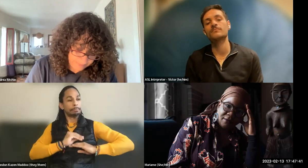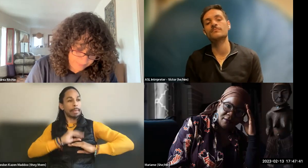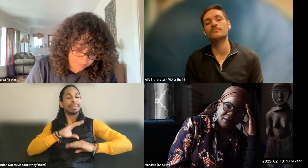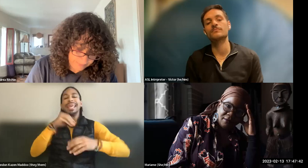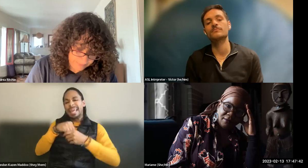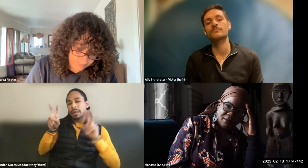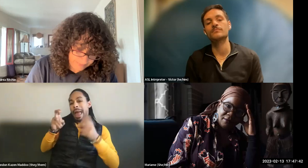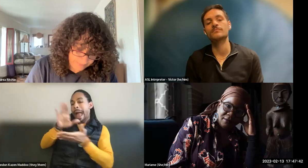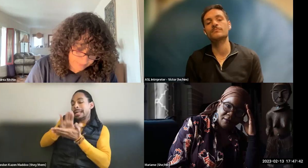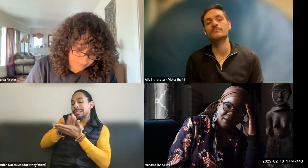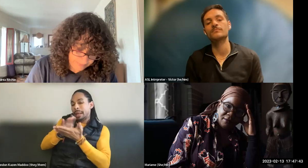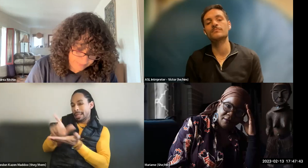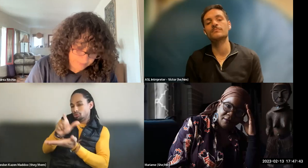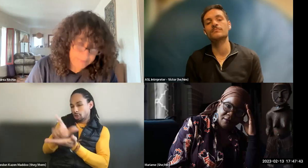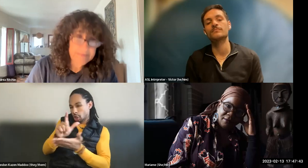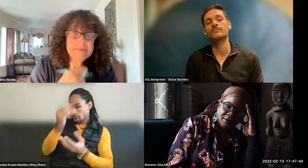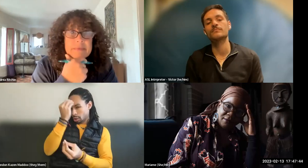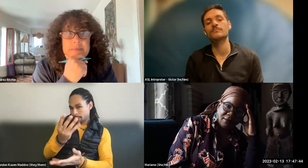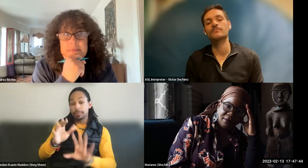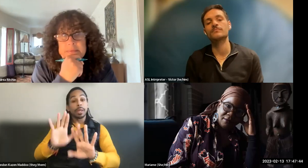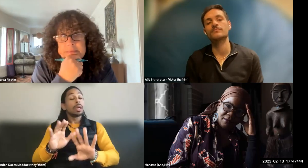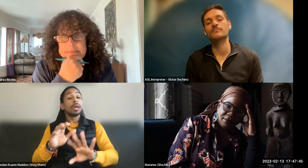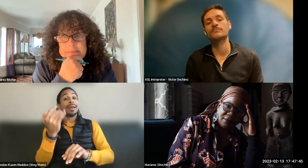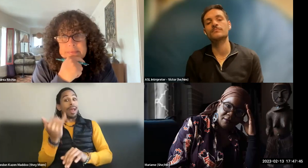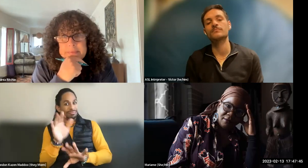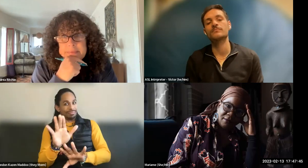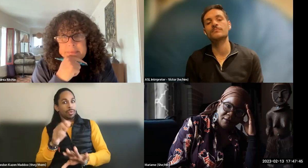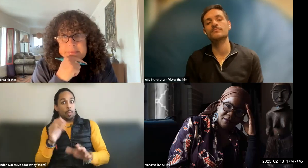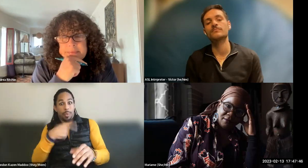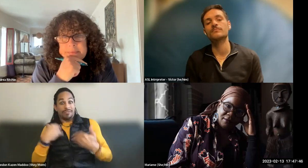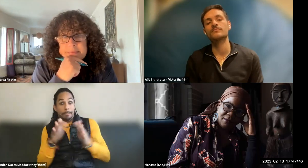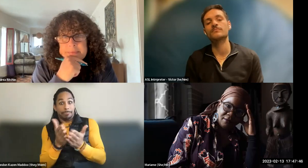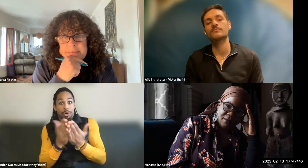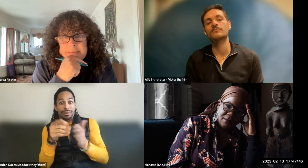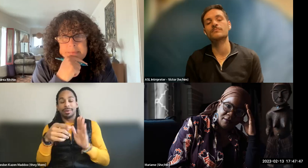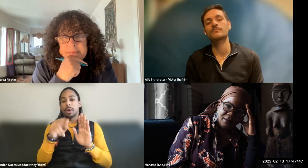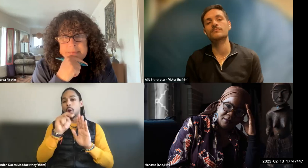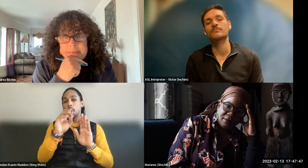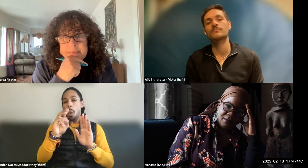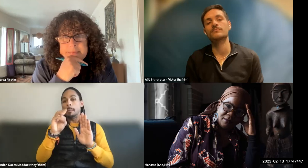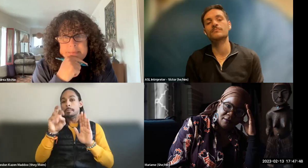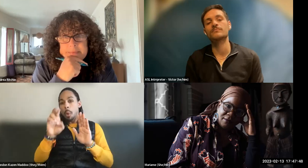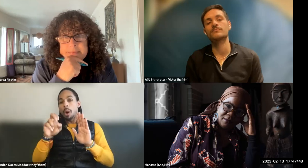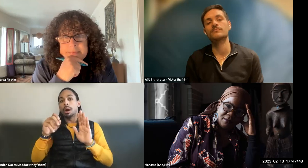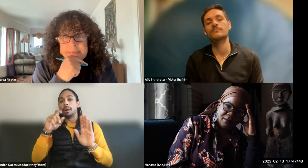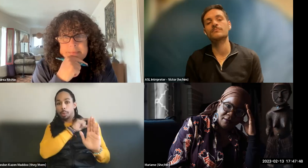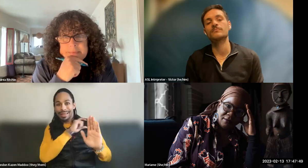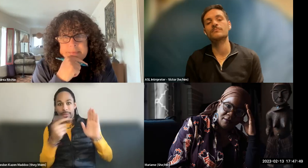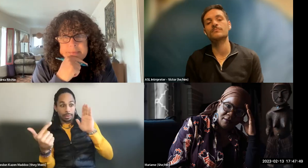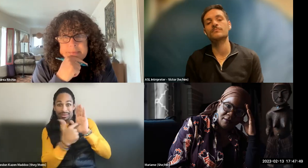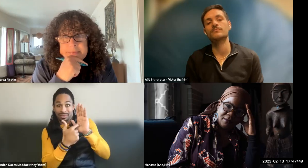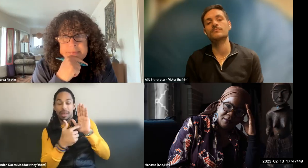In No More Police, Andrea and I argue that we need to address the broader question